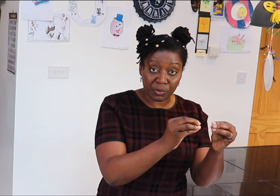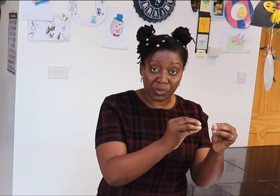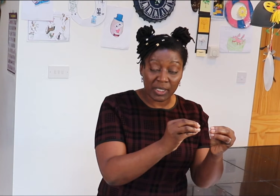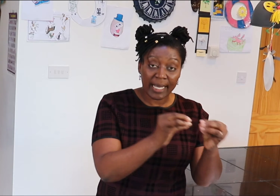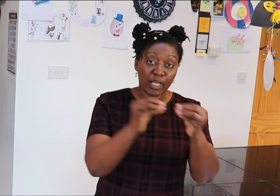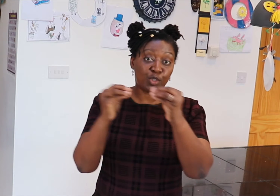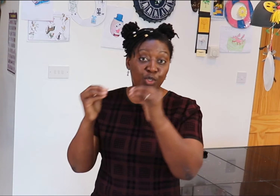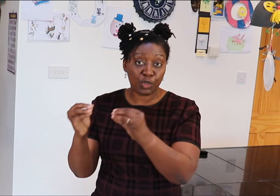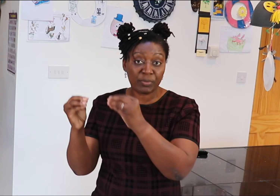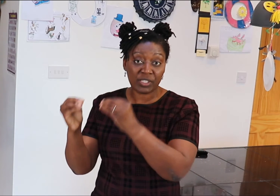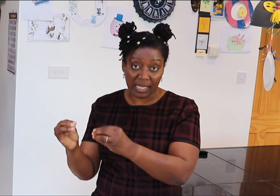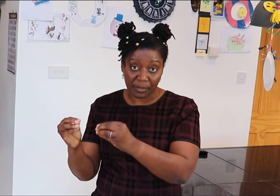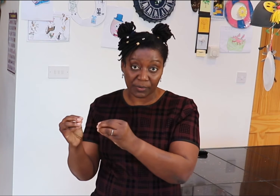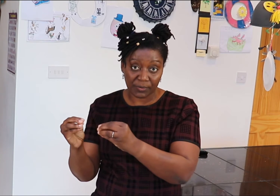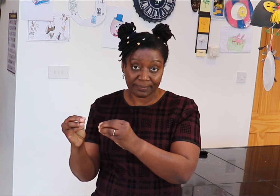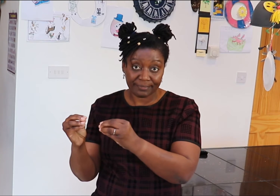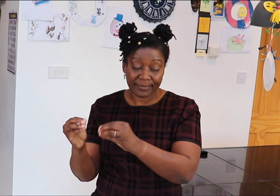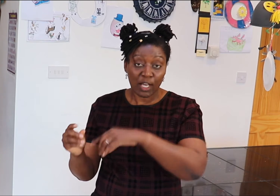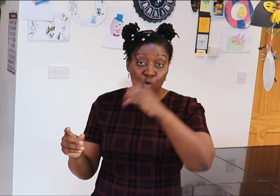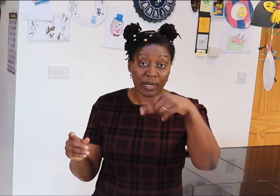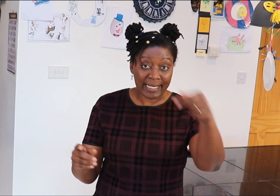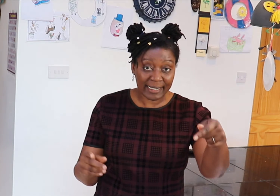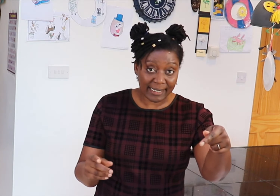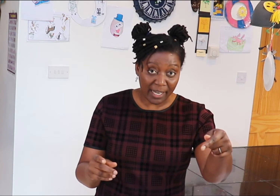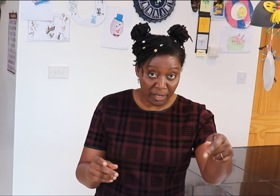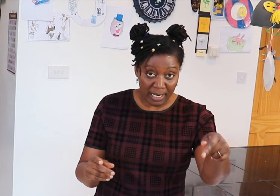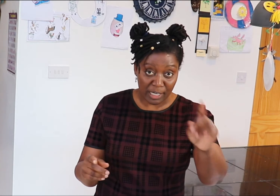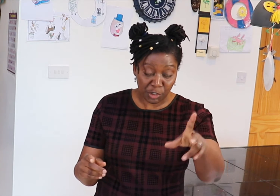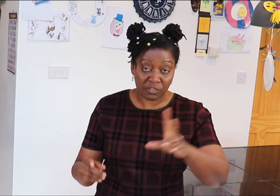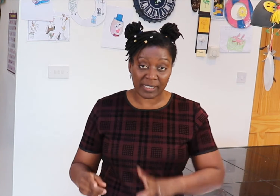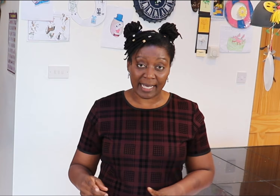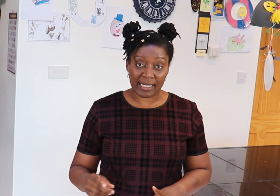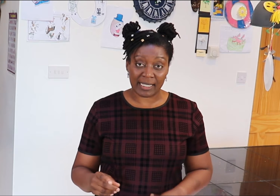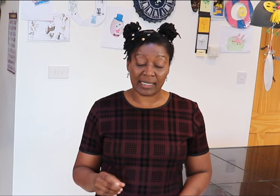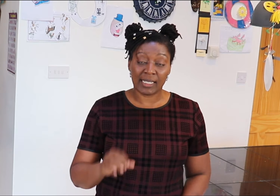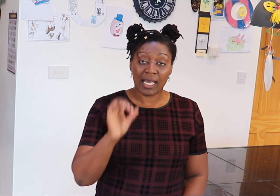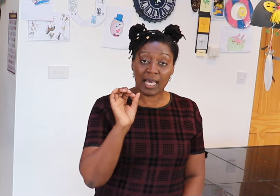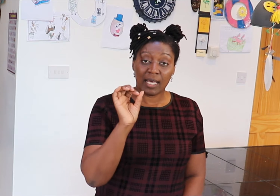crystals into human cells. What I didn't say earlier, and I should have said, is